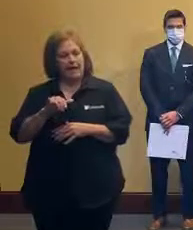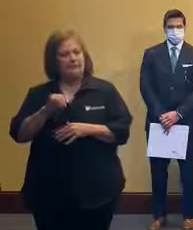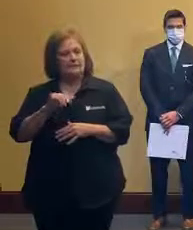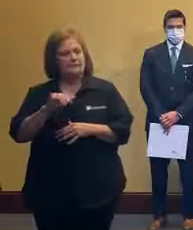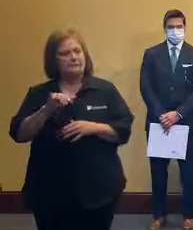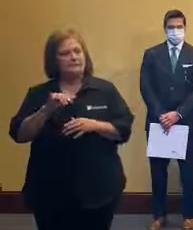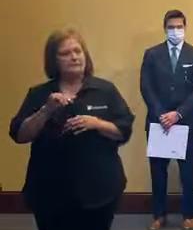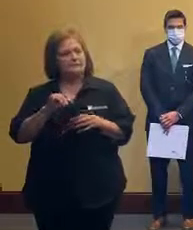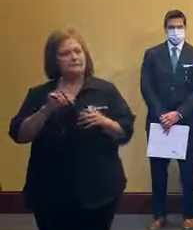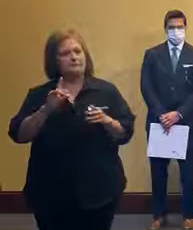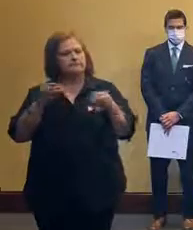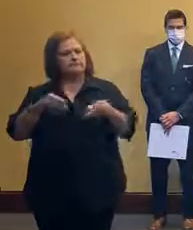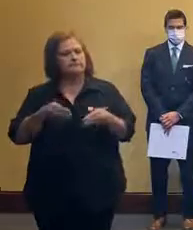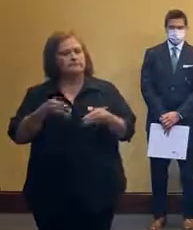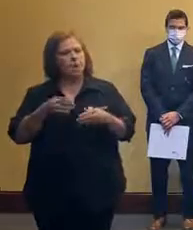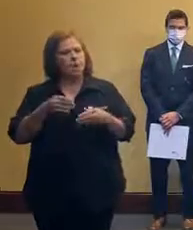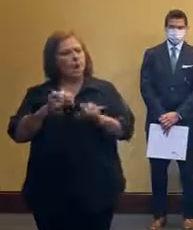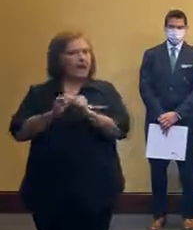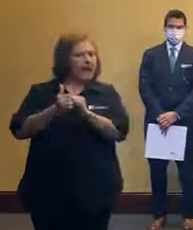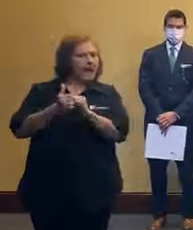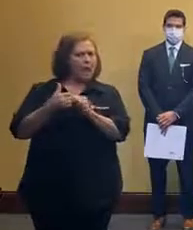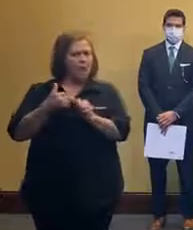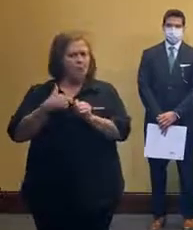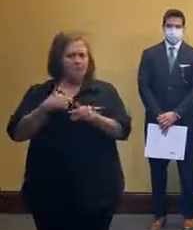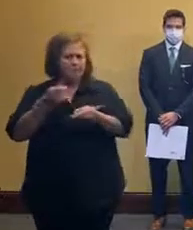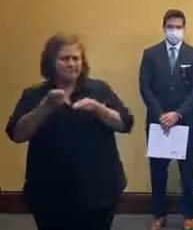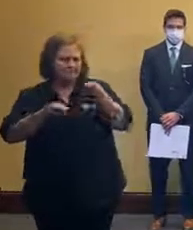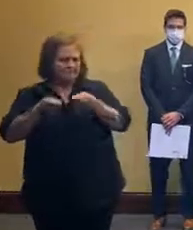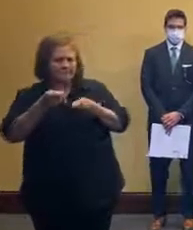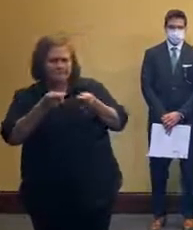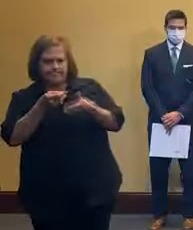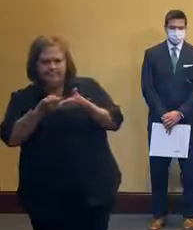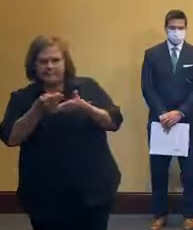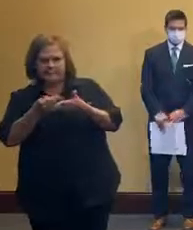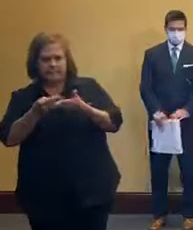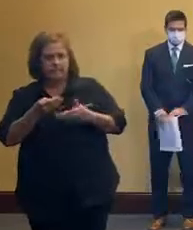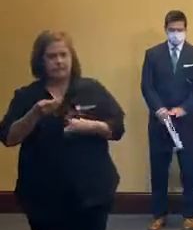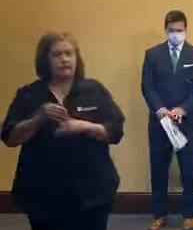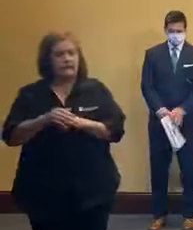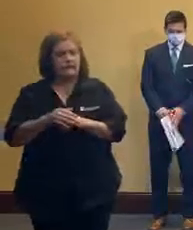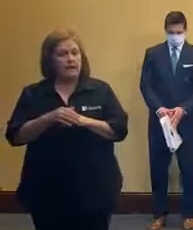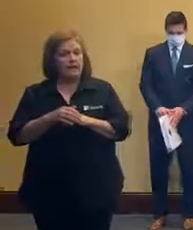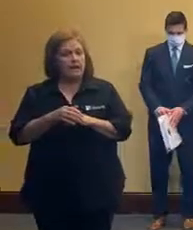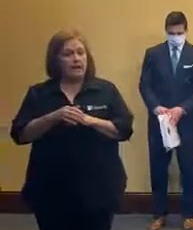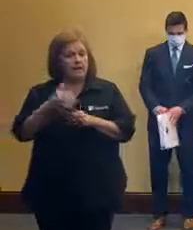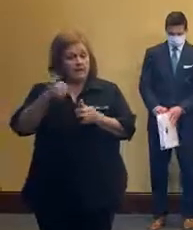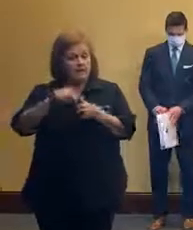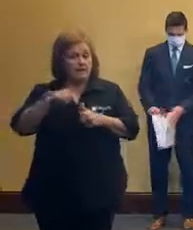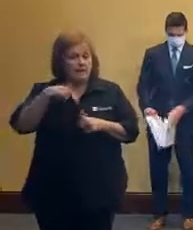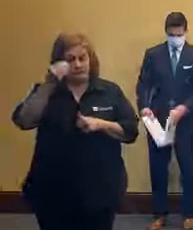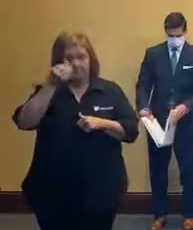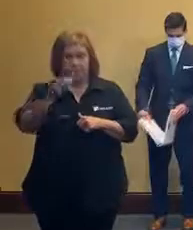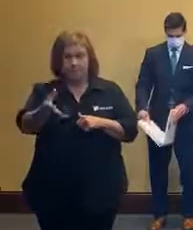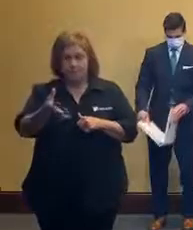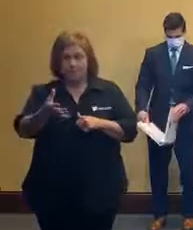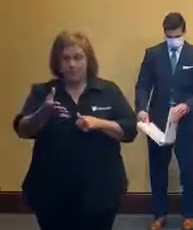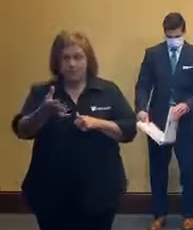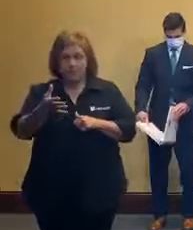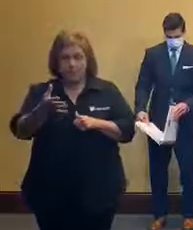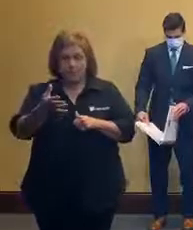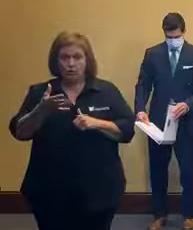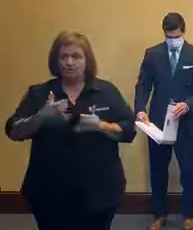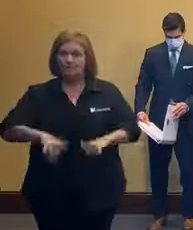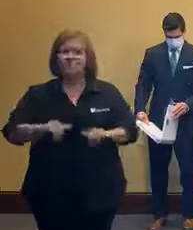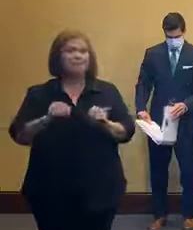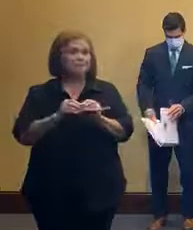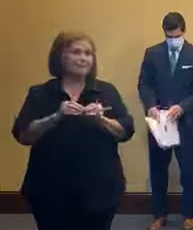cost reduction strategy as we move forward. And I told you that everything was absolutely on the table. So we